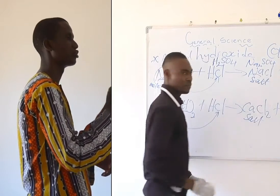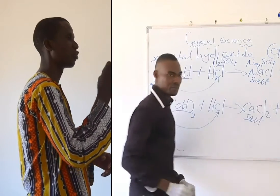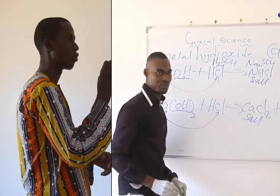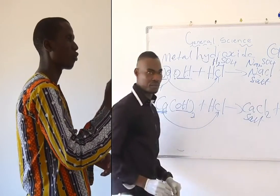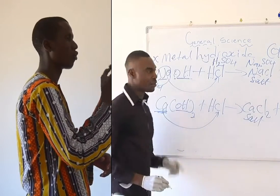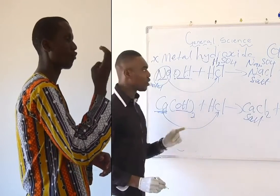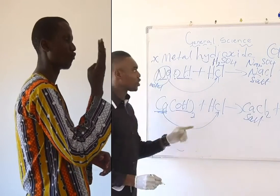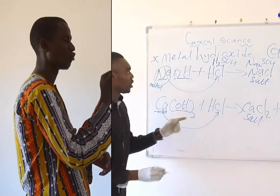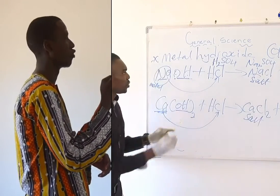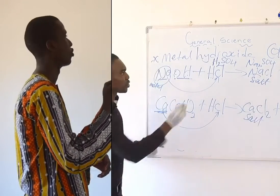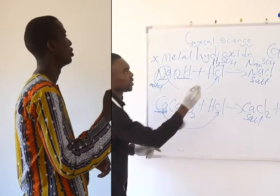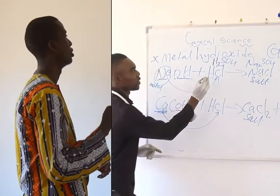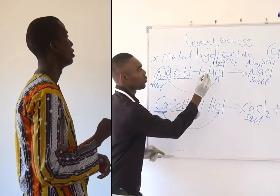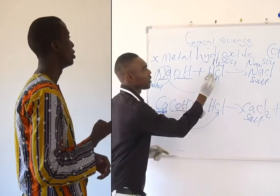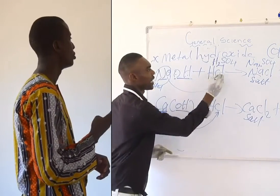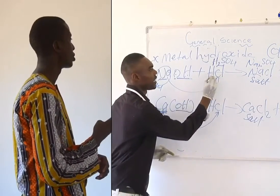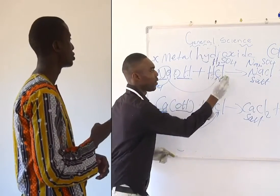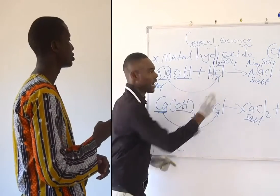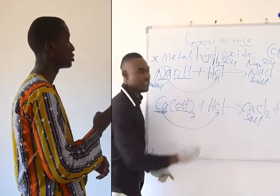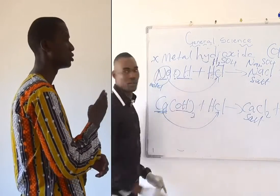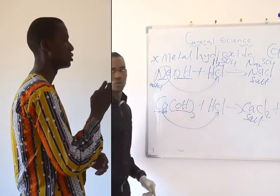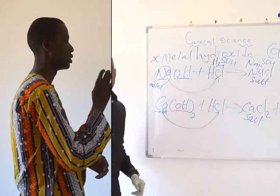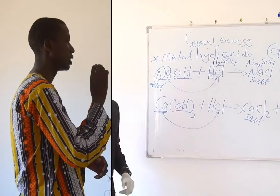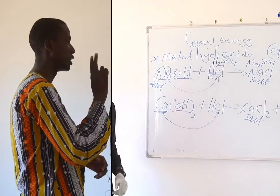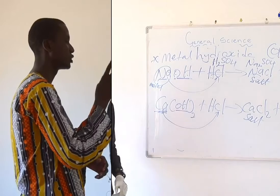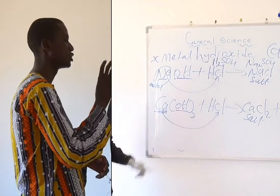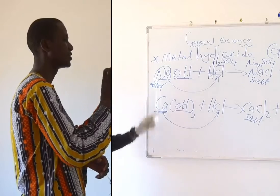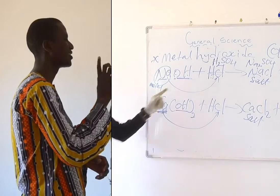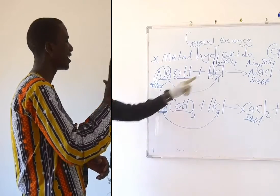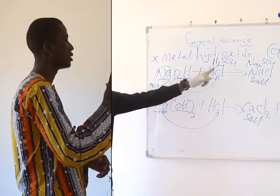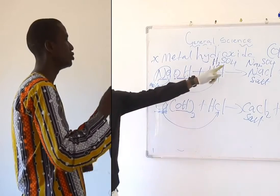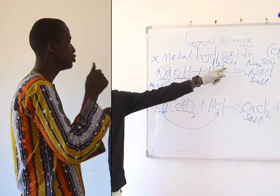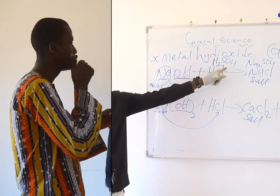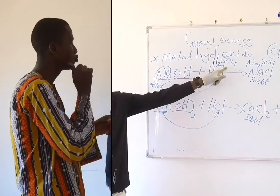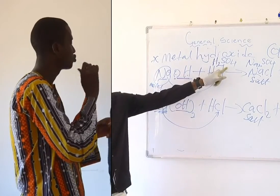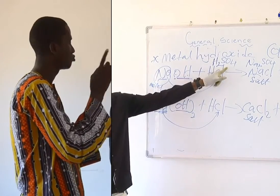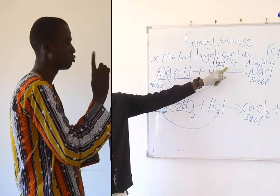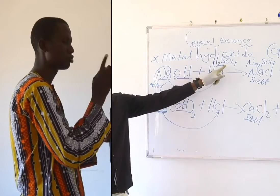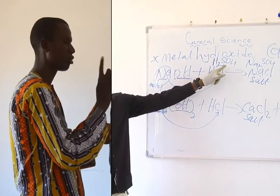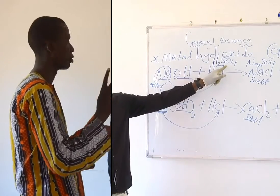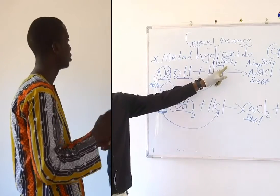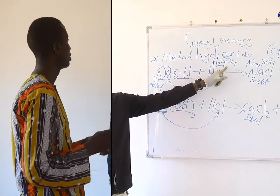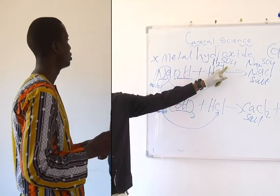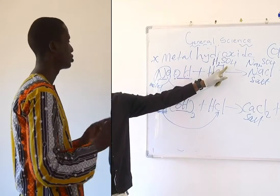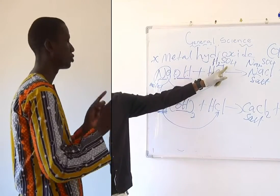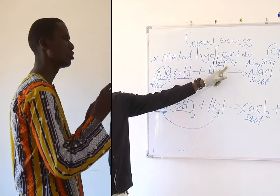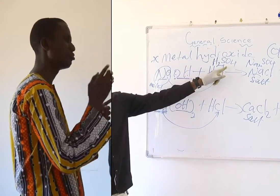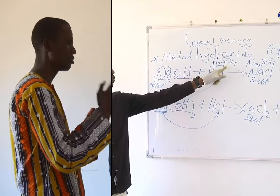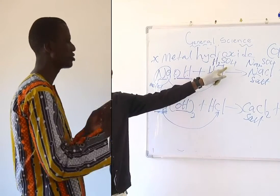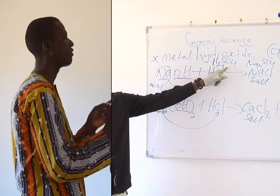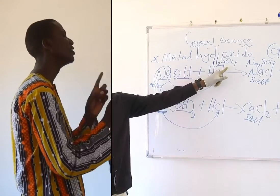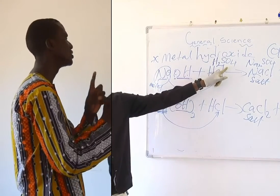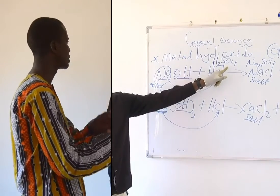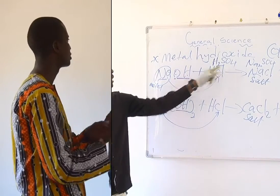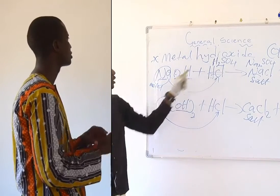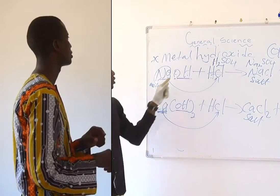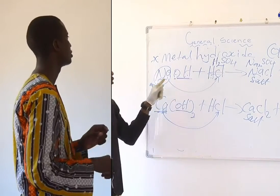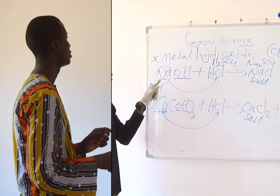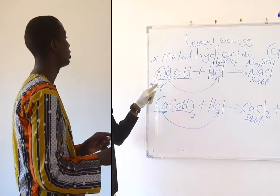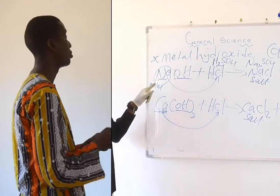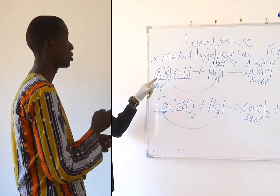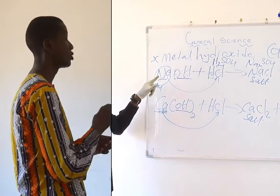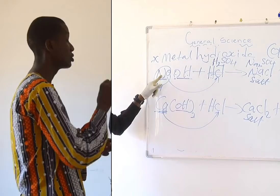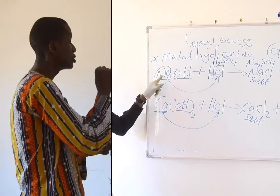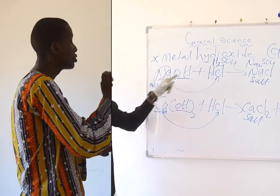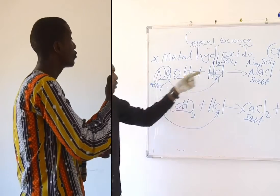Na2SO4. Because you don't use this chloride now, hydrochloric acid. You are using the sulfuric acid.